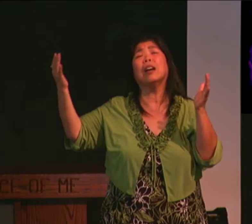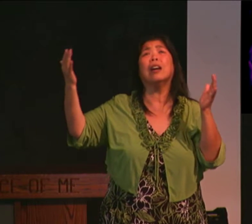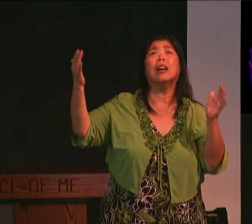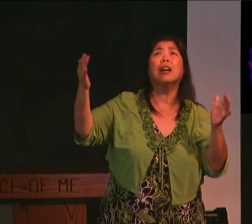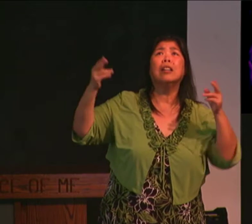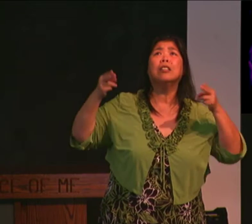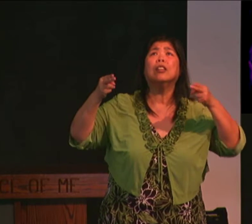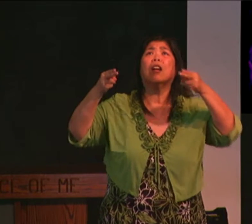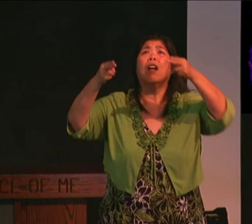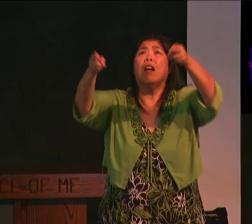and the